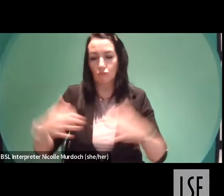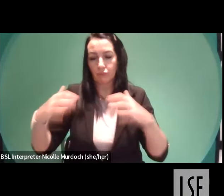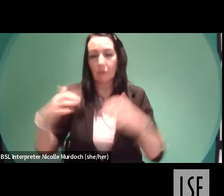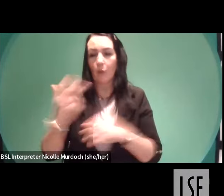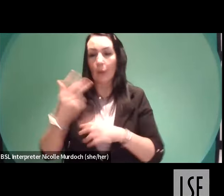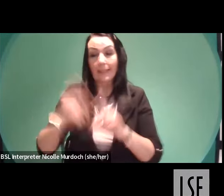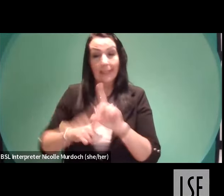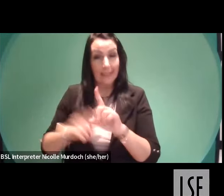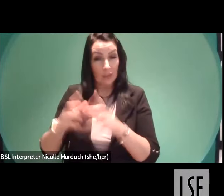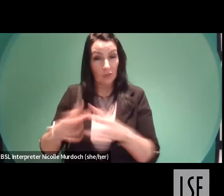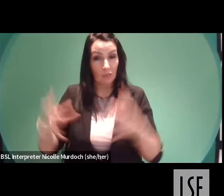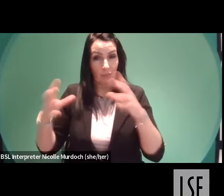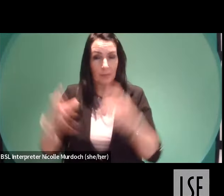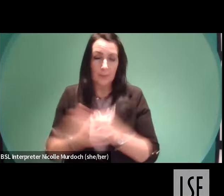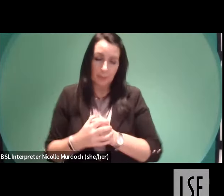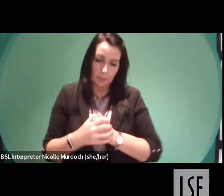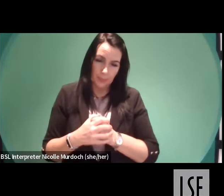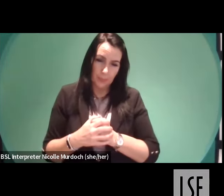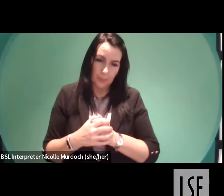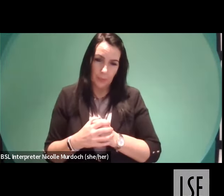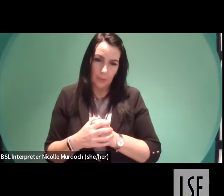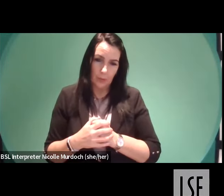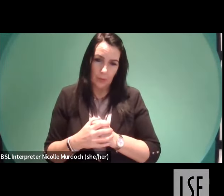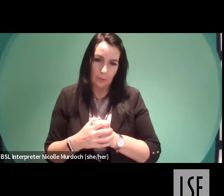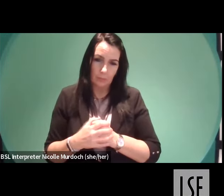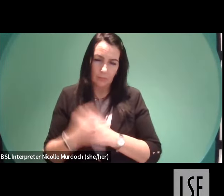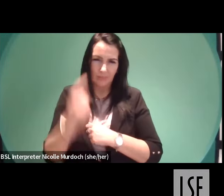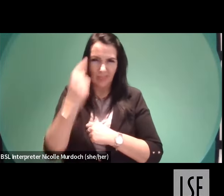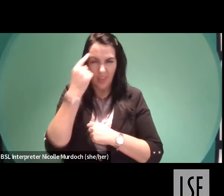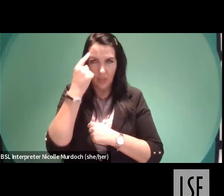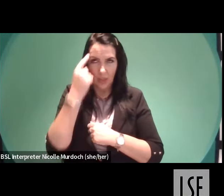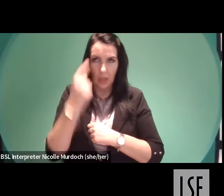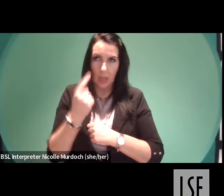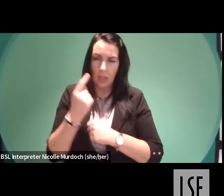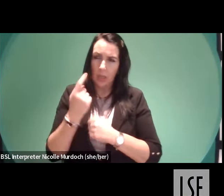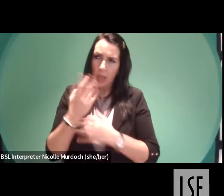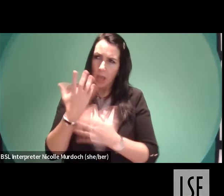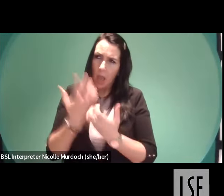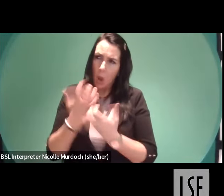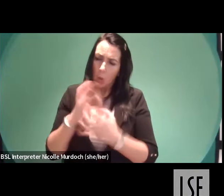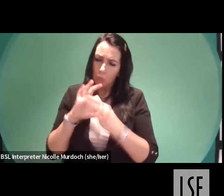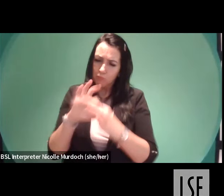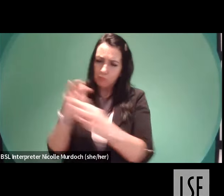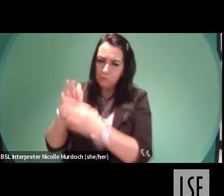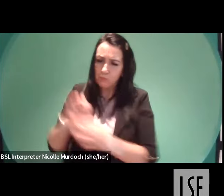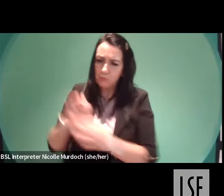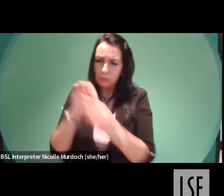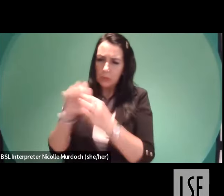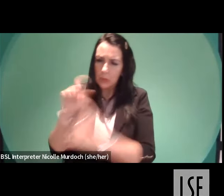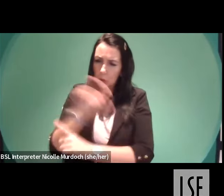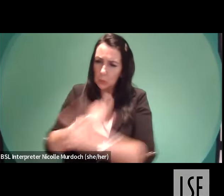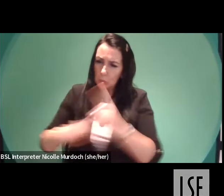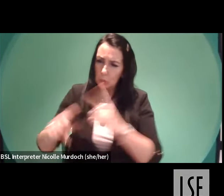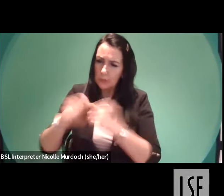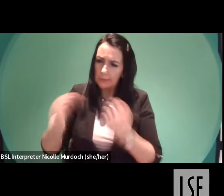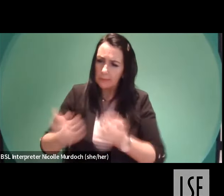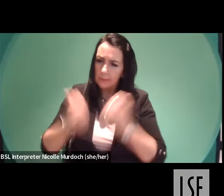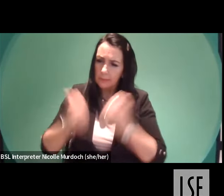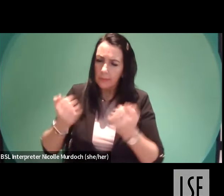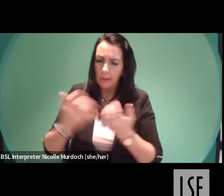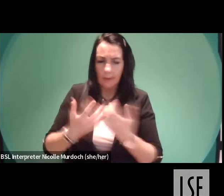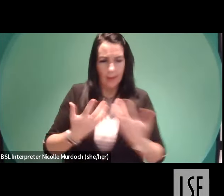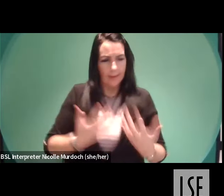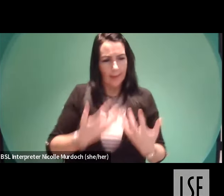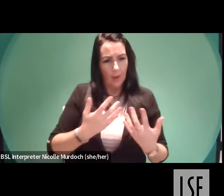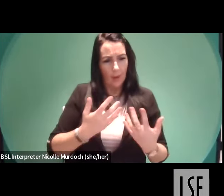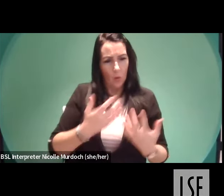years. When I think about how we build unity in the community, I can see now already how the transition to a different